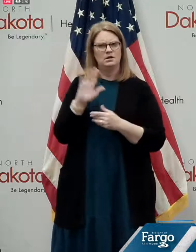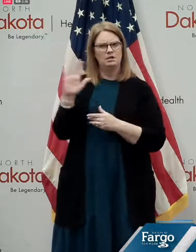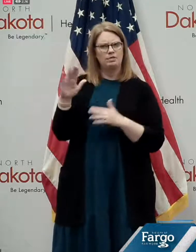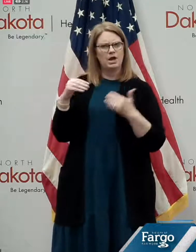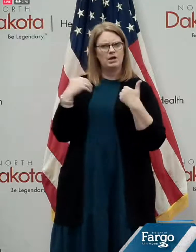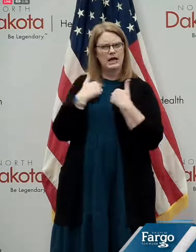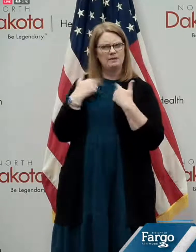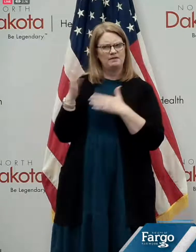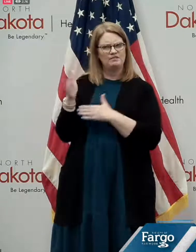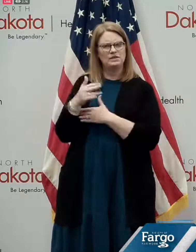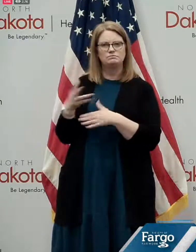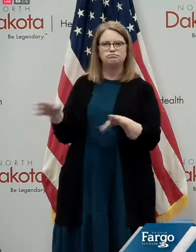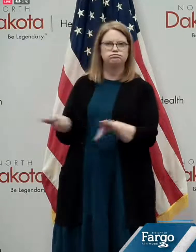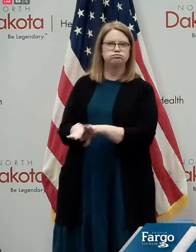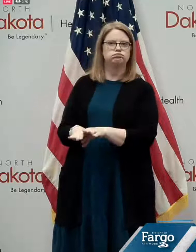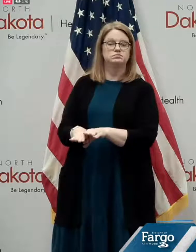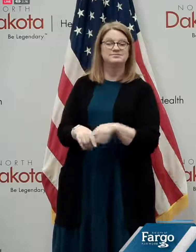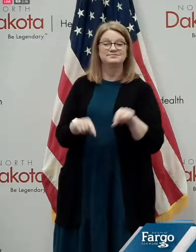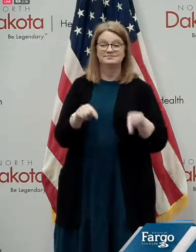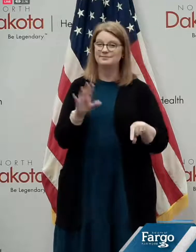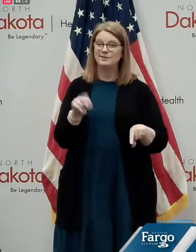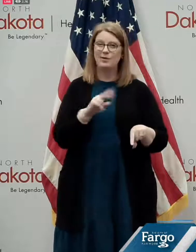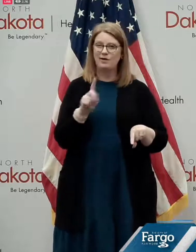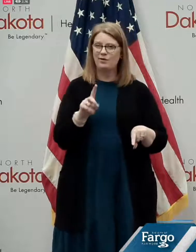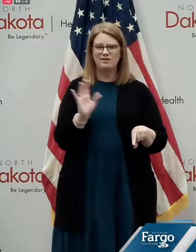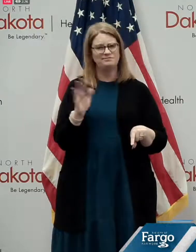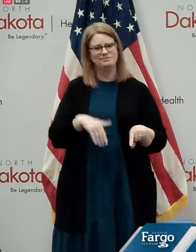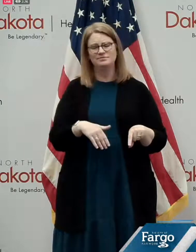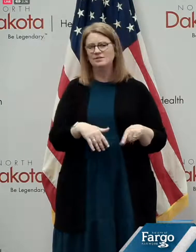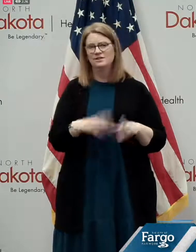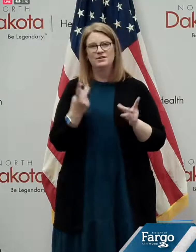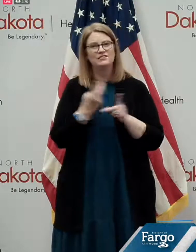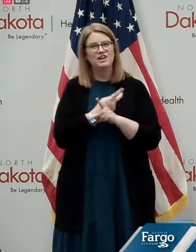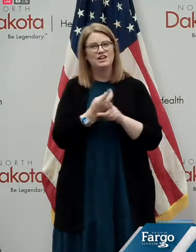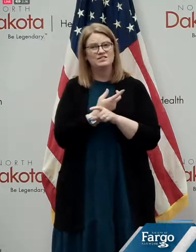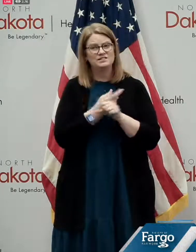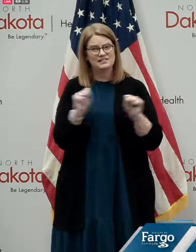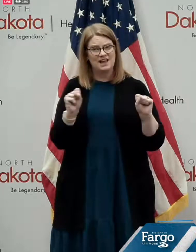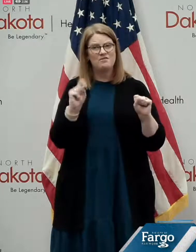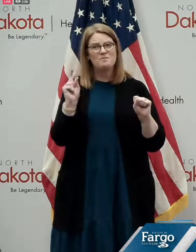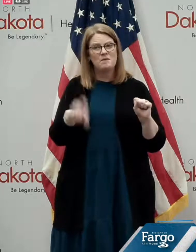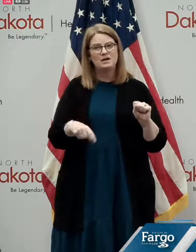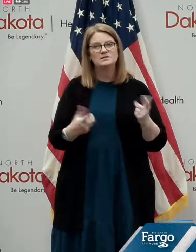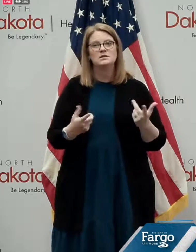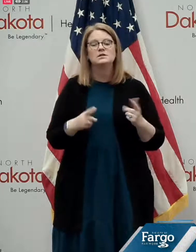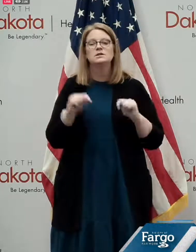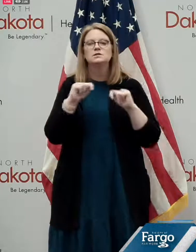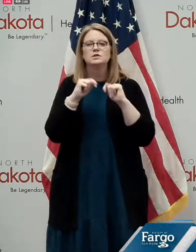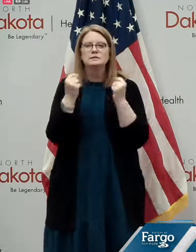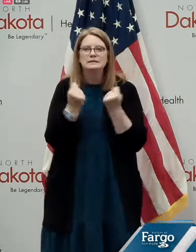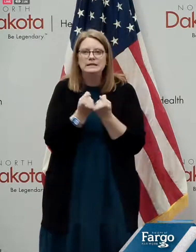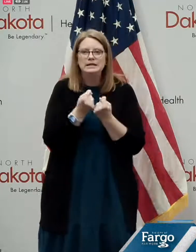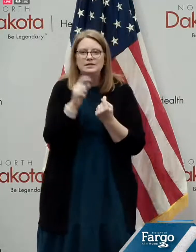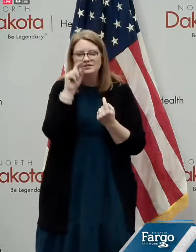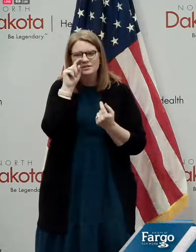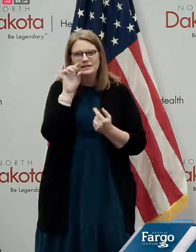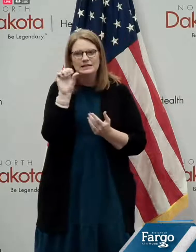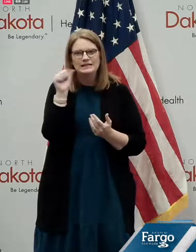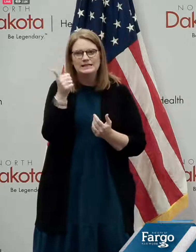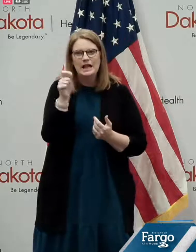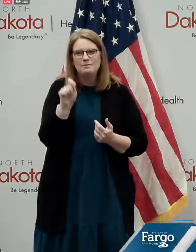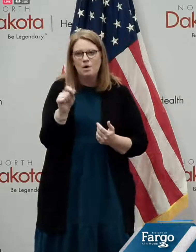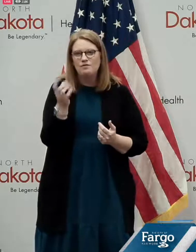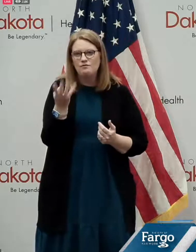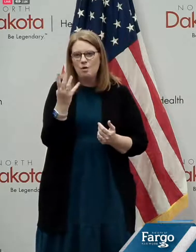Fish spring activities, but not in North Dakota. They figured out a way to do it safely. And team members collected, get this,